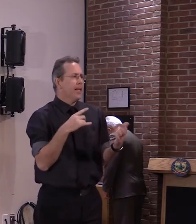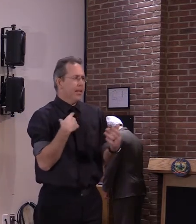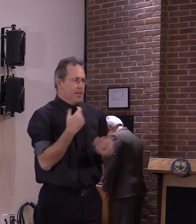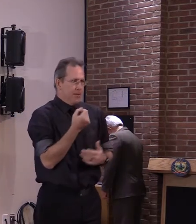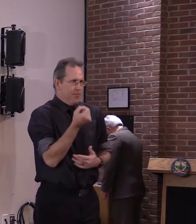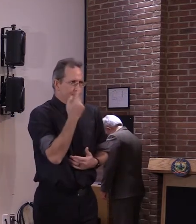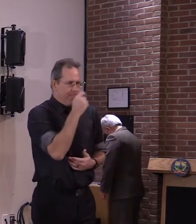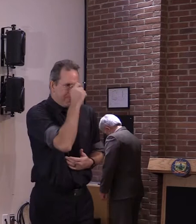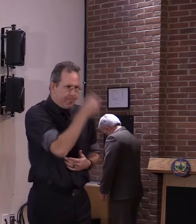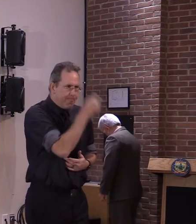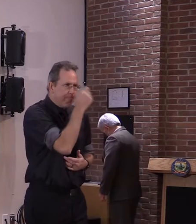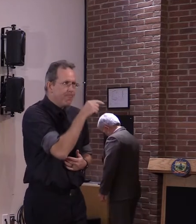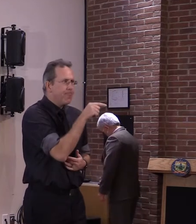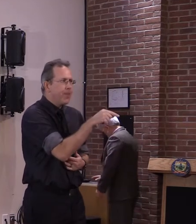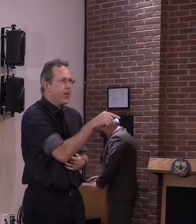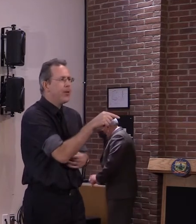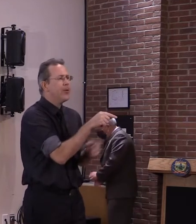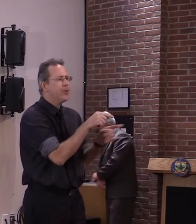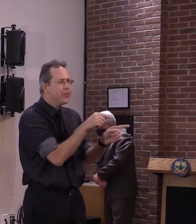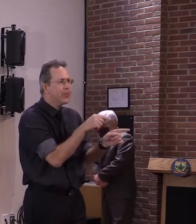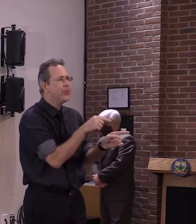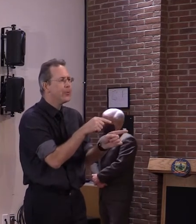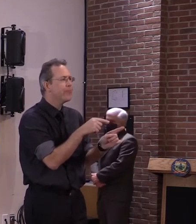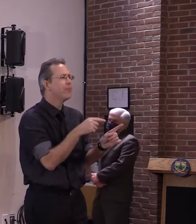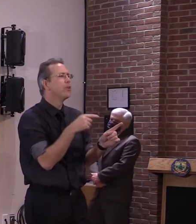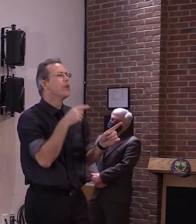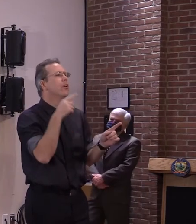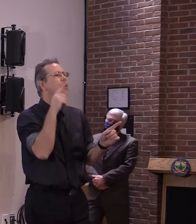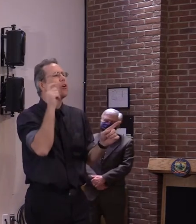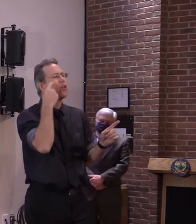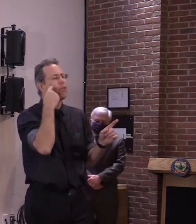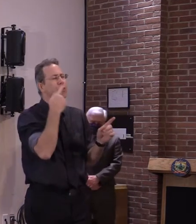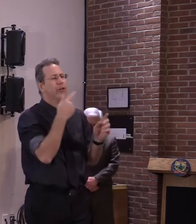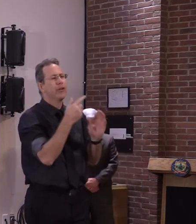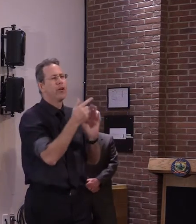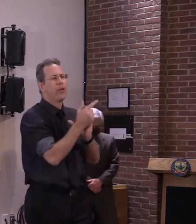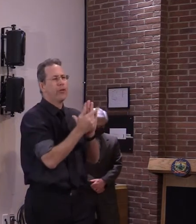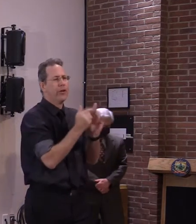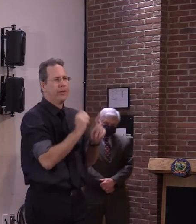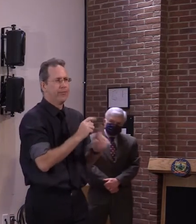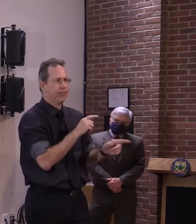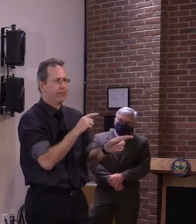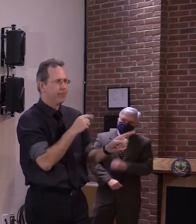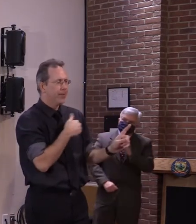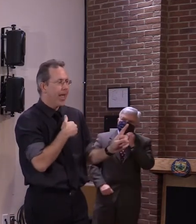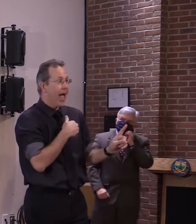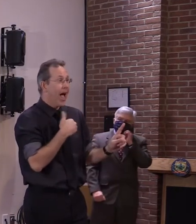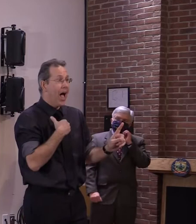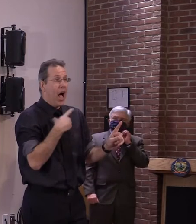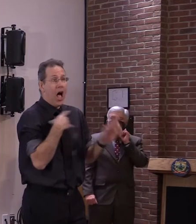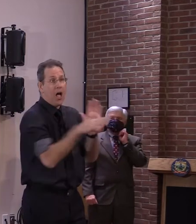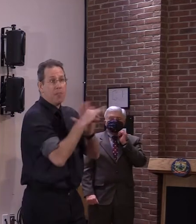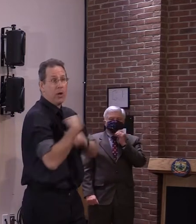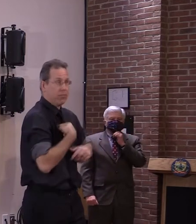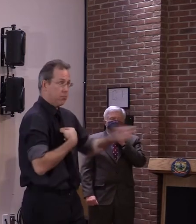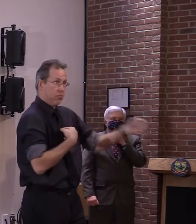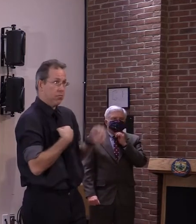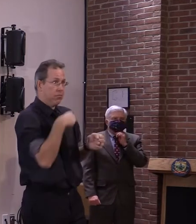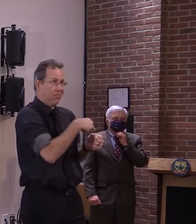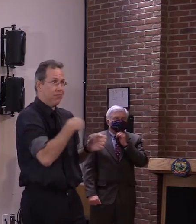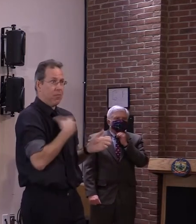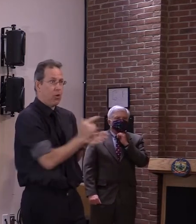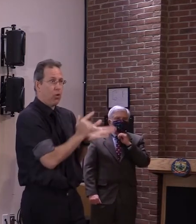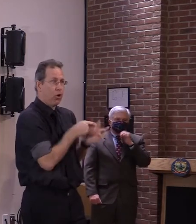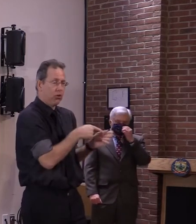in washington county as someone i actually appointed and but i i believe that uh you know